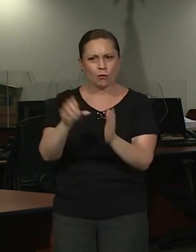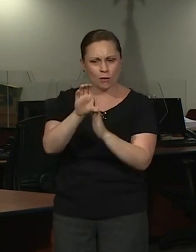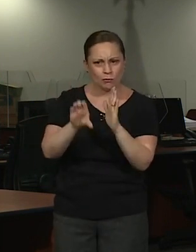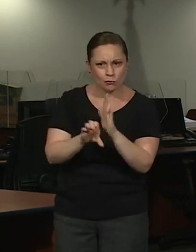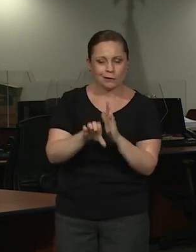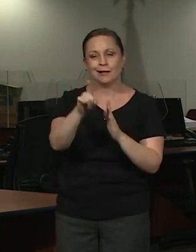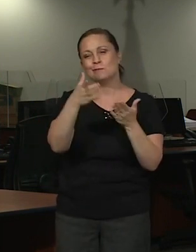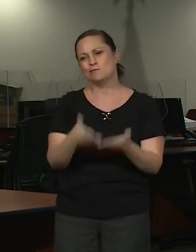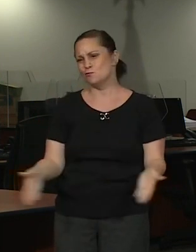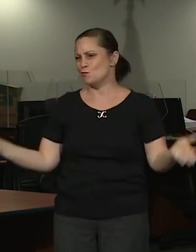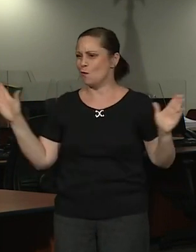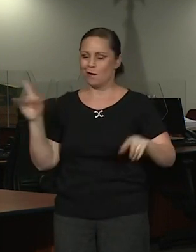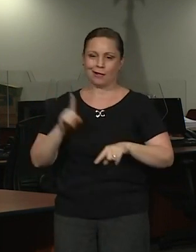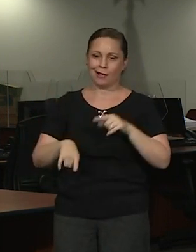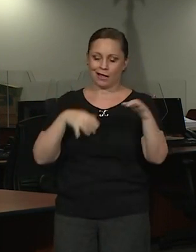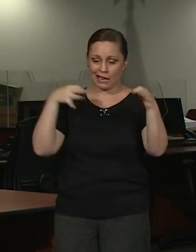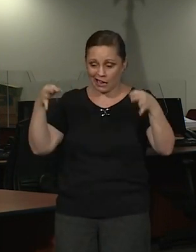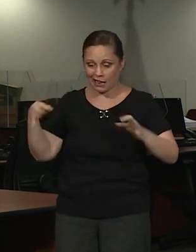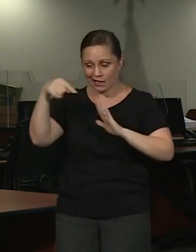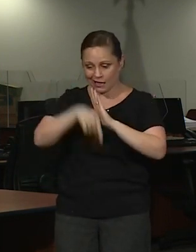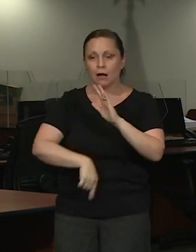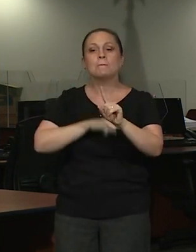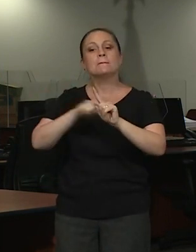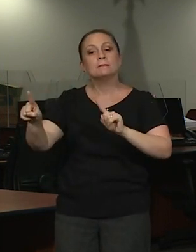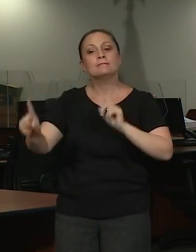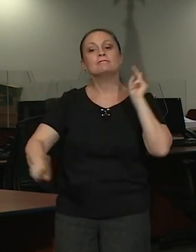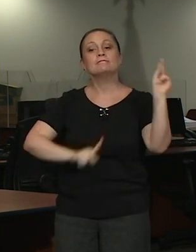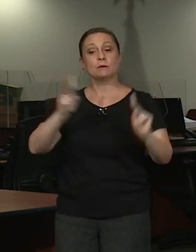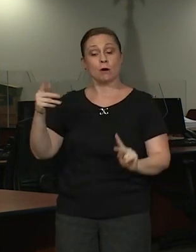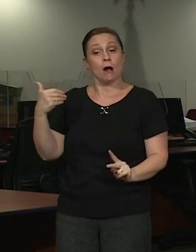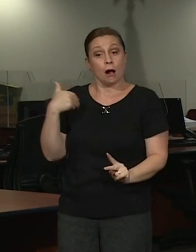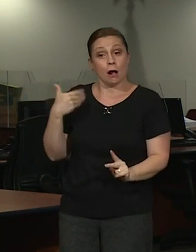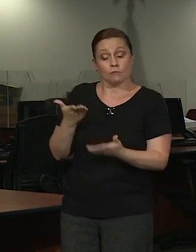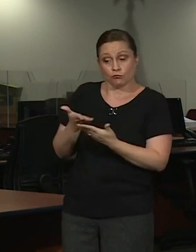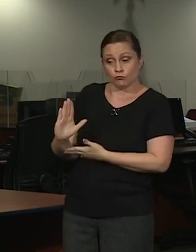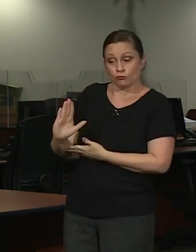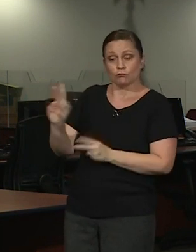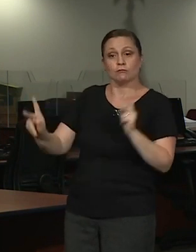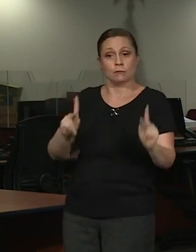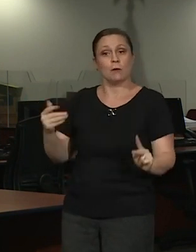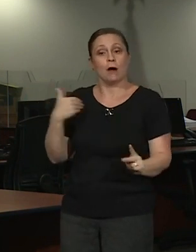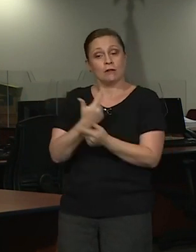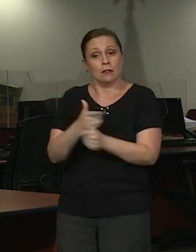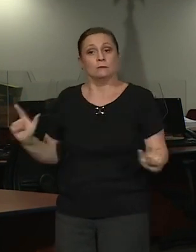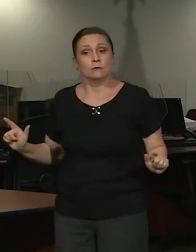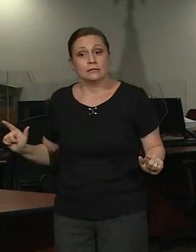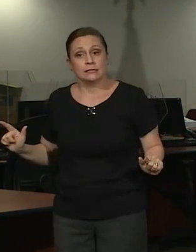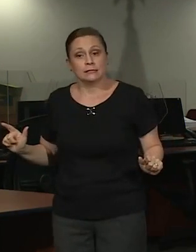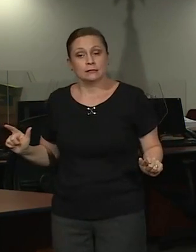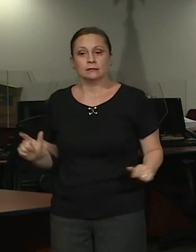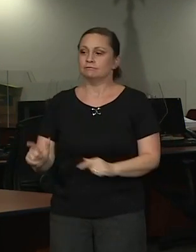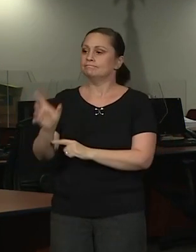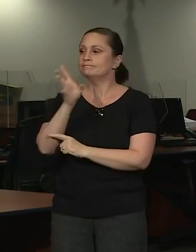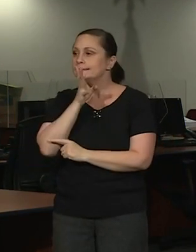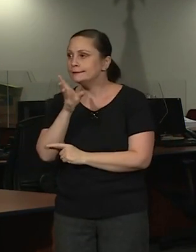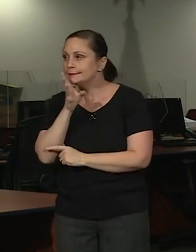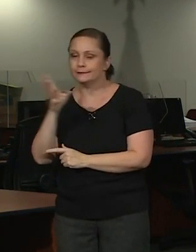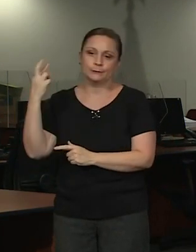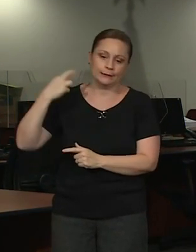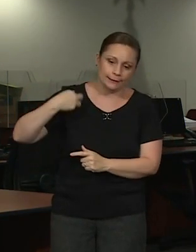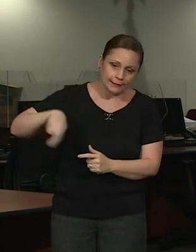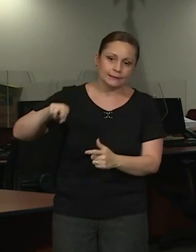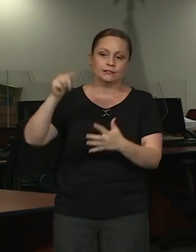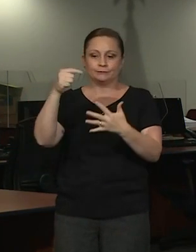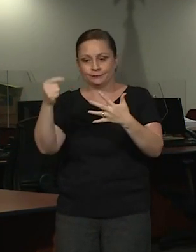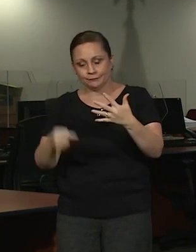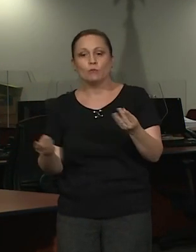much detail, the people have rights and liberties of association, of speech, of religion, all those things that you know, and there's a